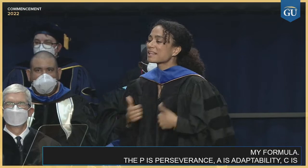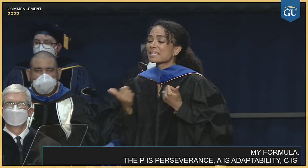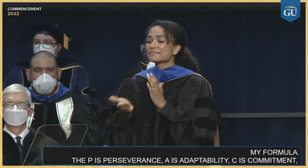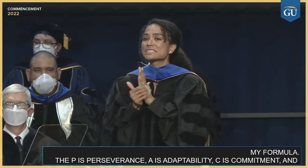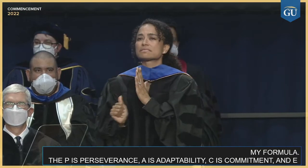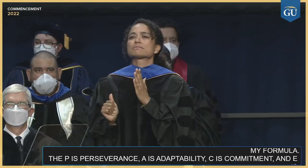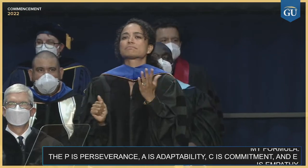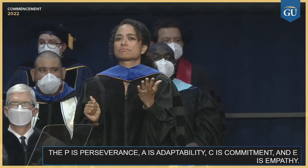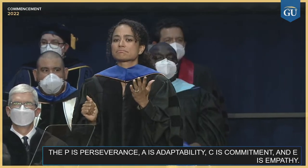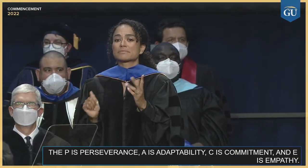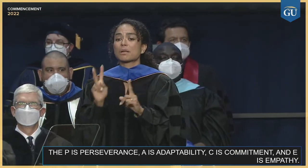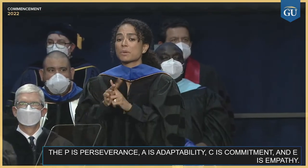Pace.